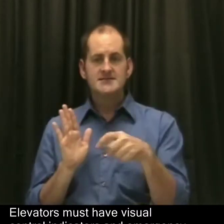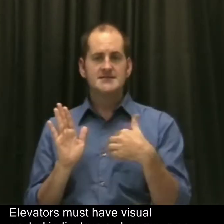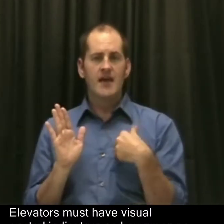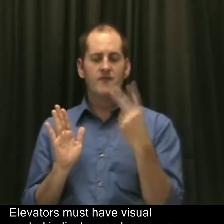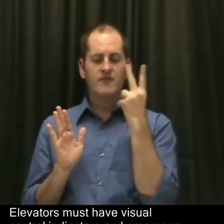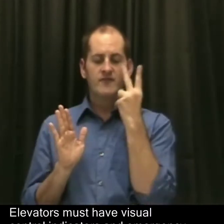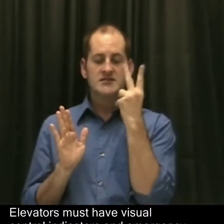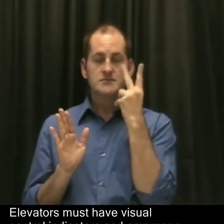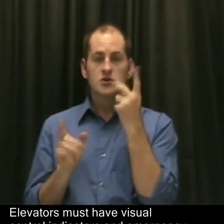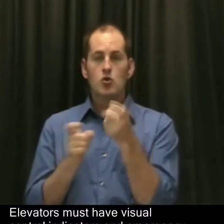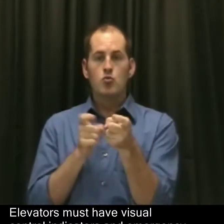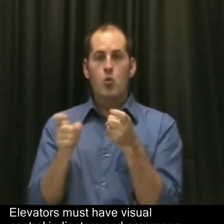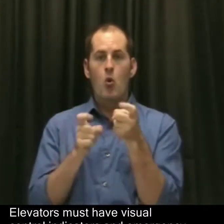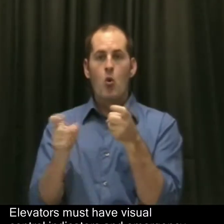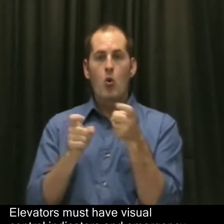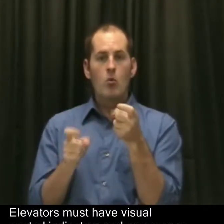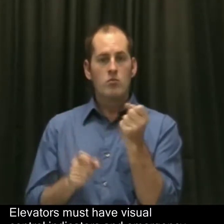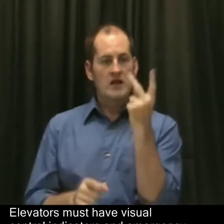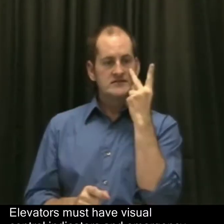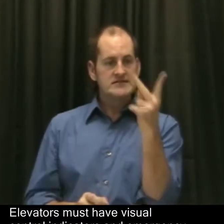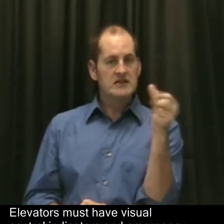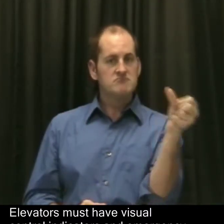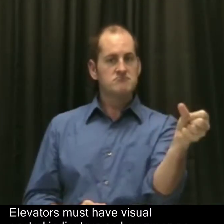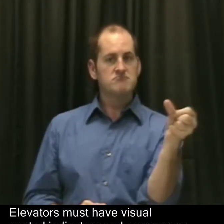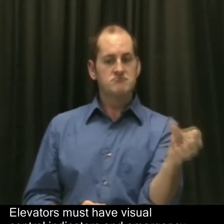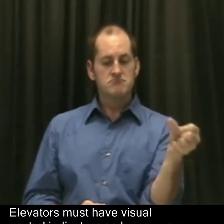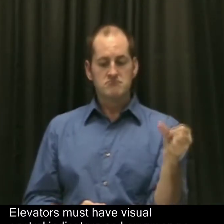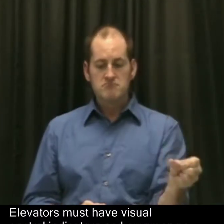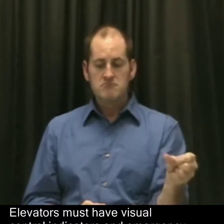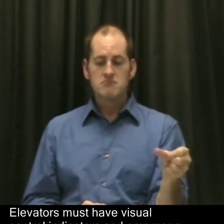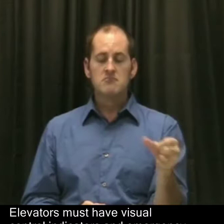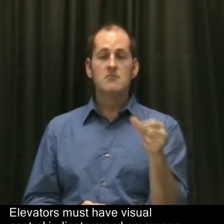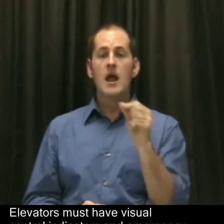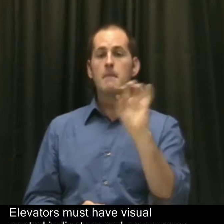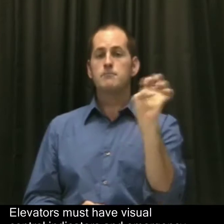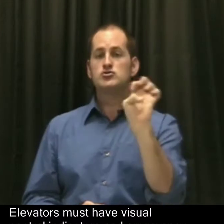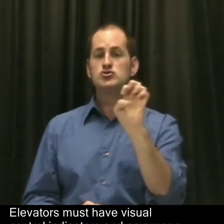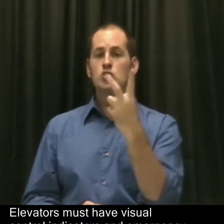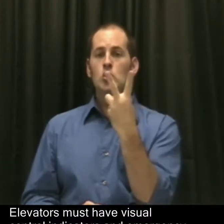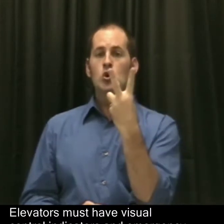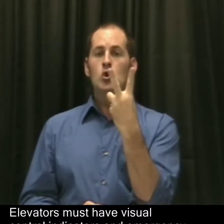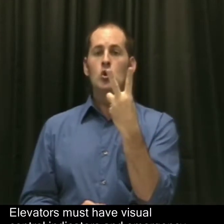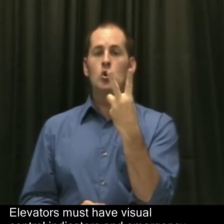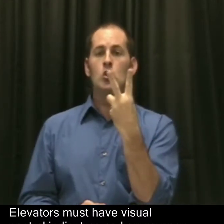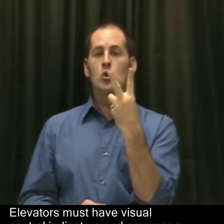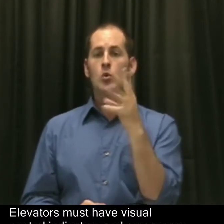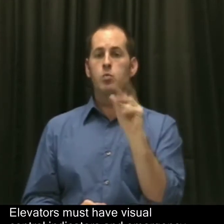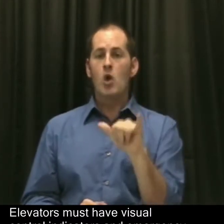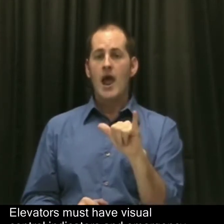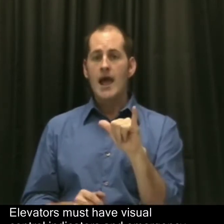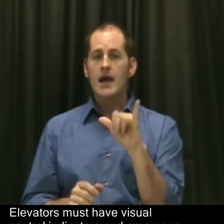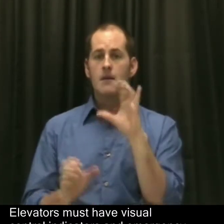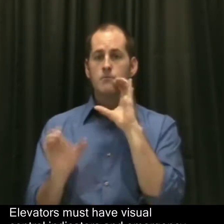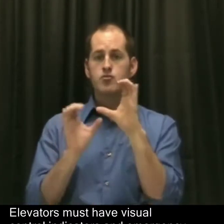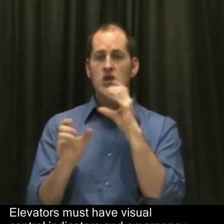Elevators must have visual control indicators and emergency two-way communications systems